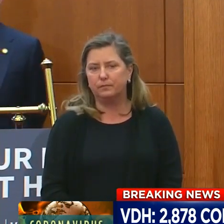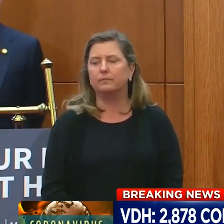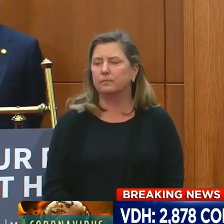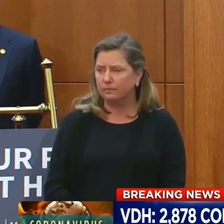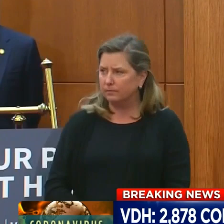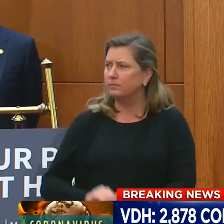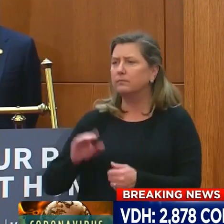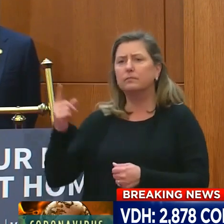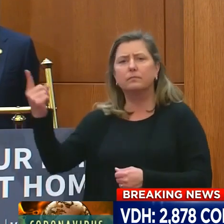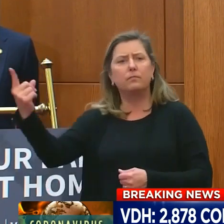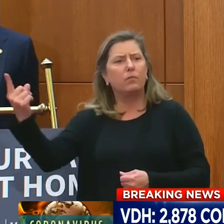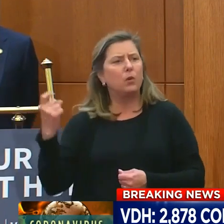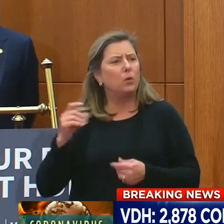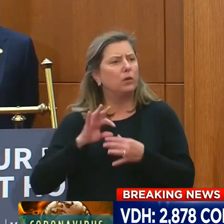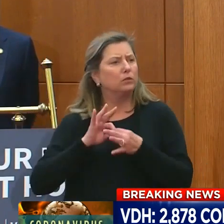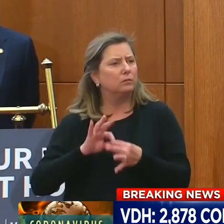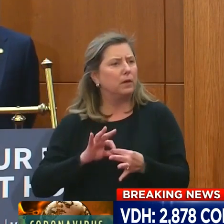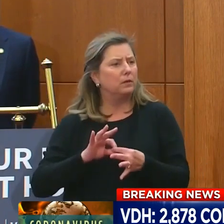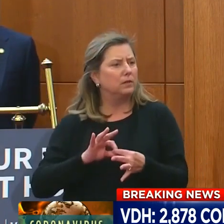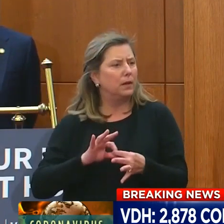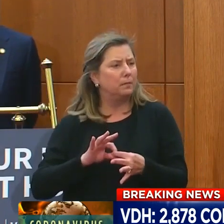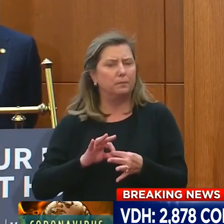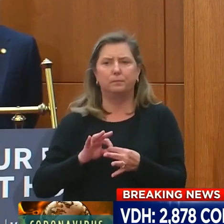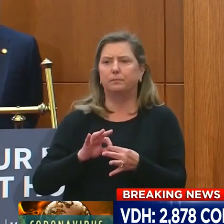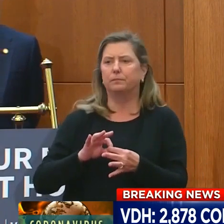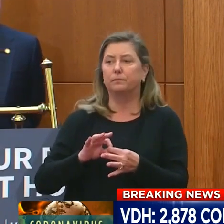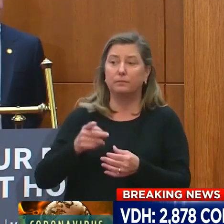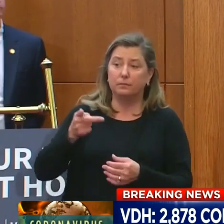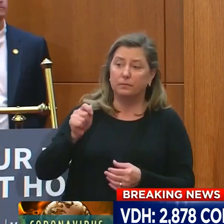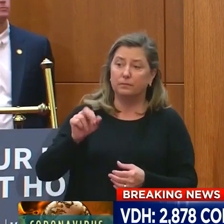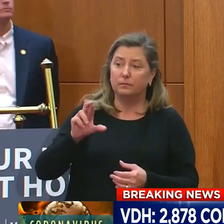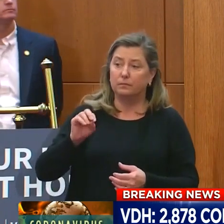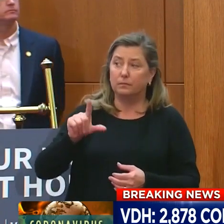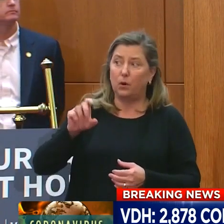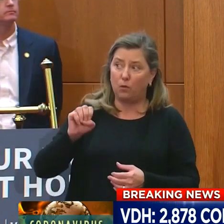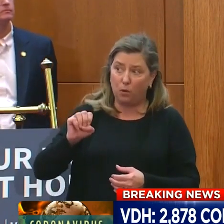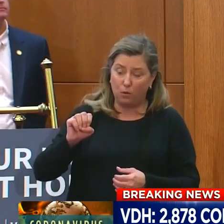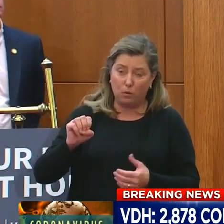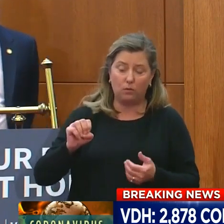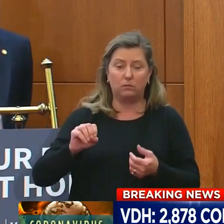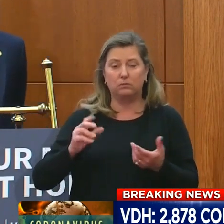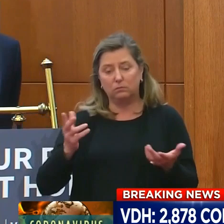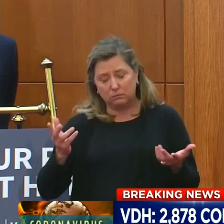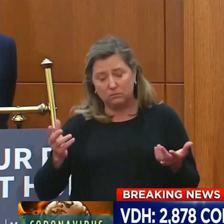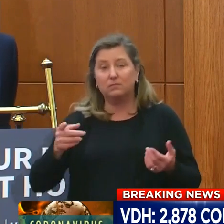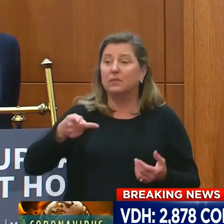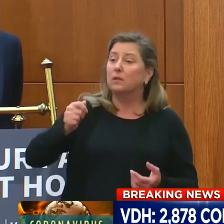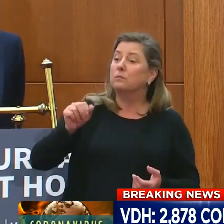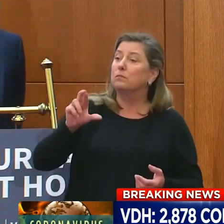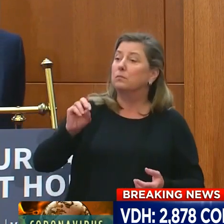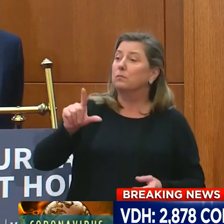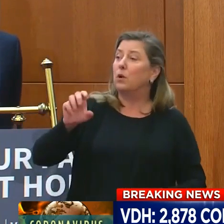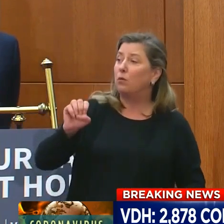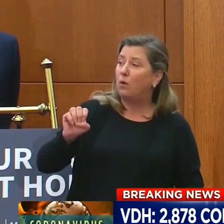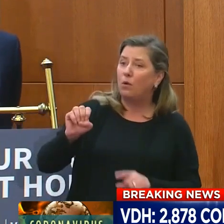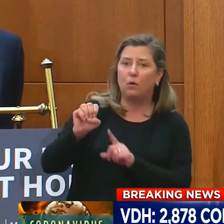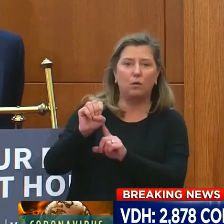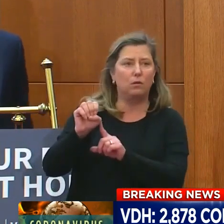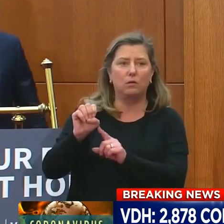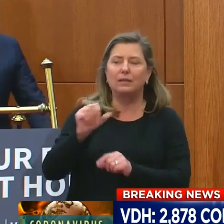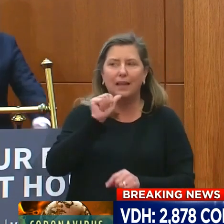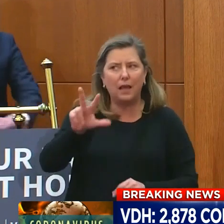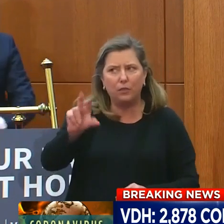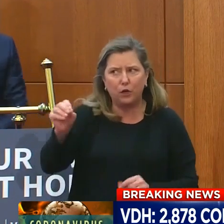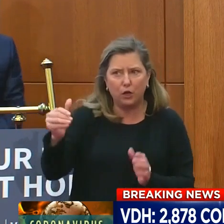the question with respect to parole eligibility for one, and actually parole eligible are not